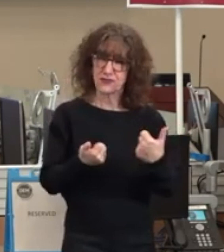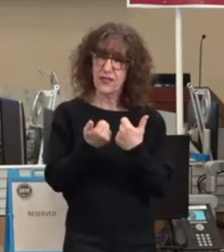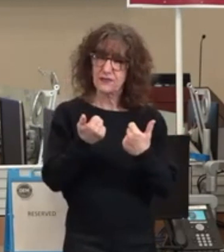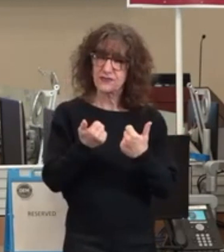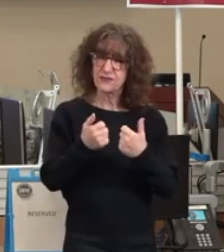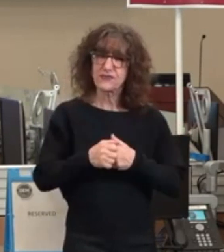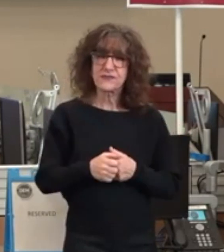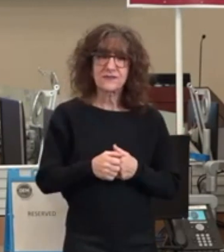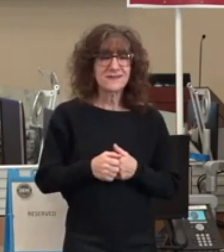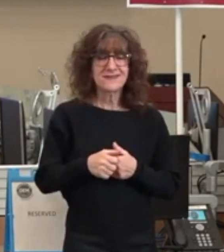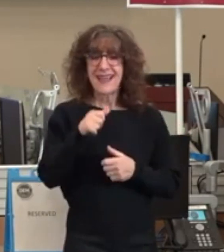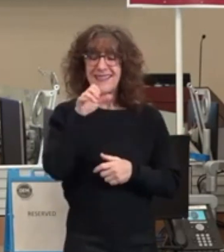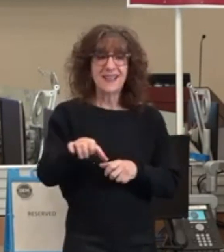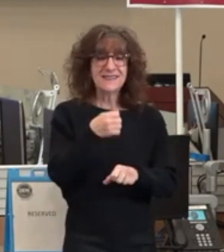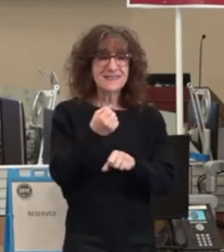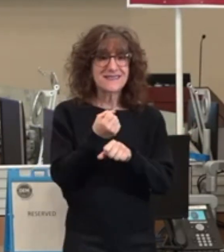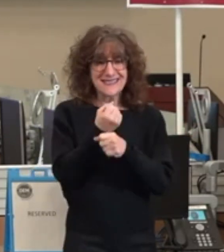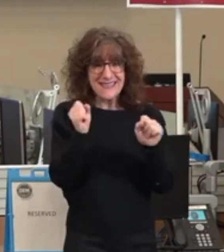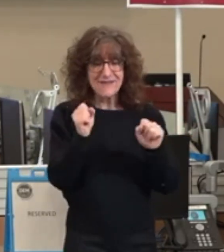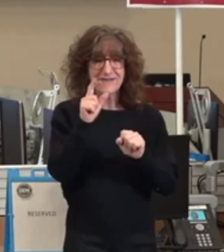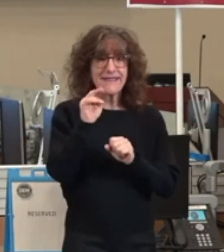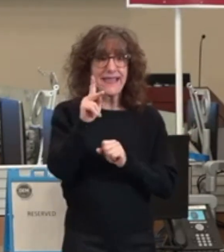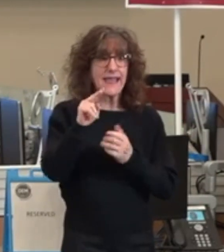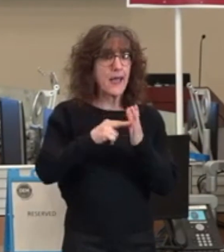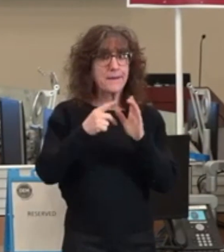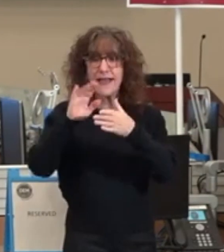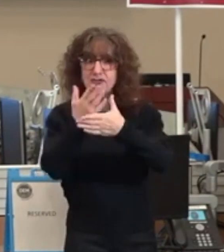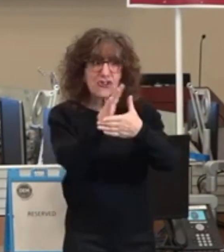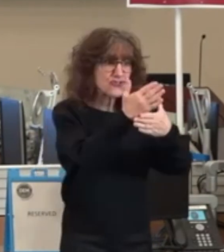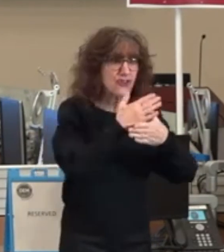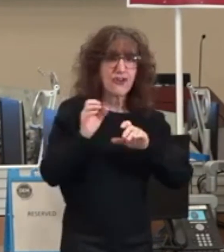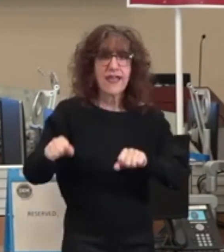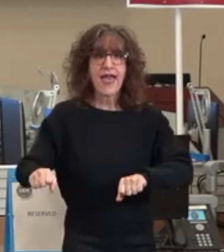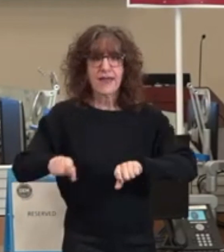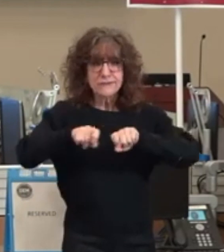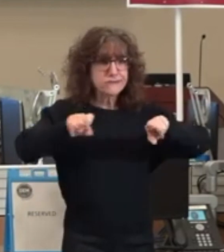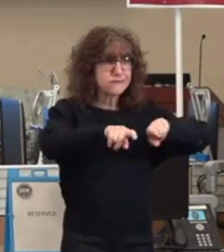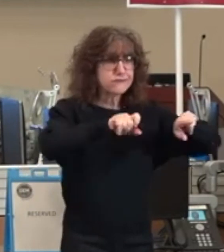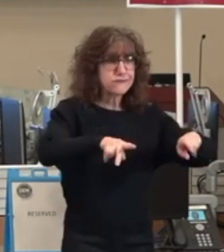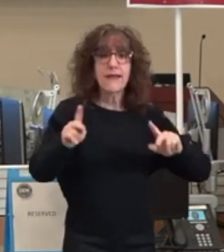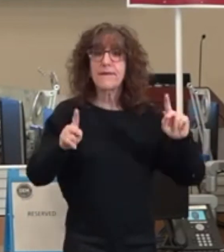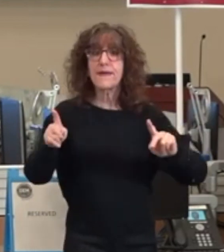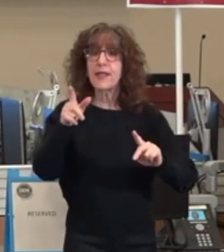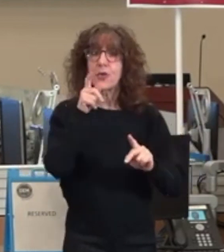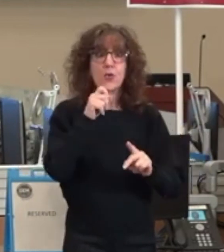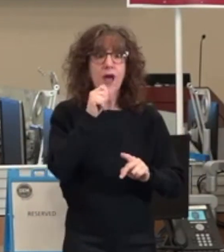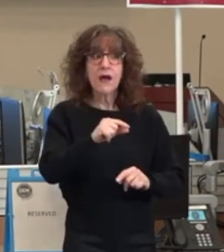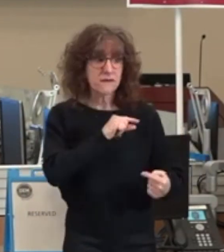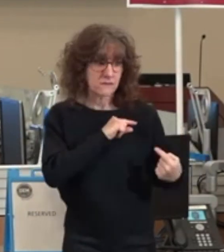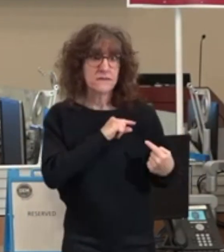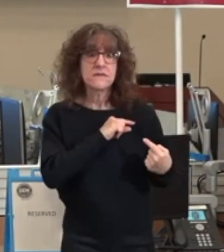of us. It sends unsecured links, which allows them to be shared and allows people who are